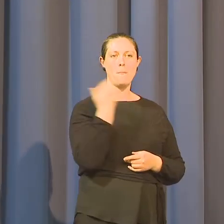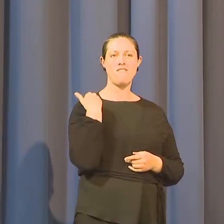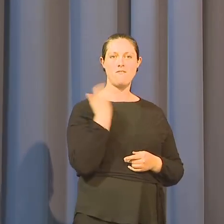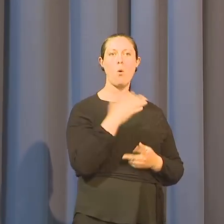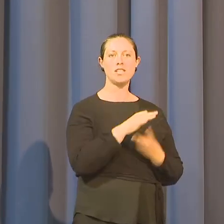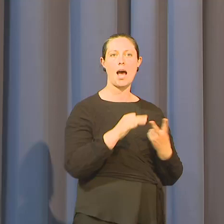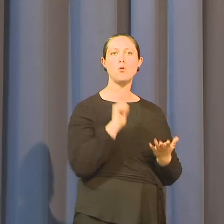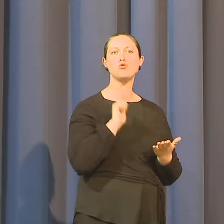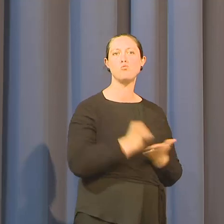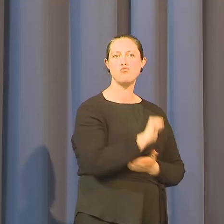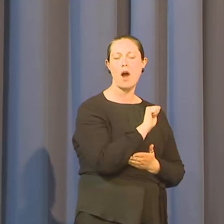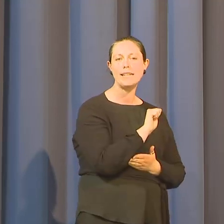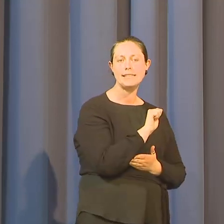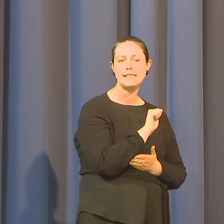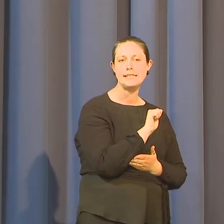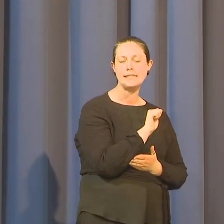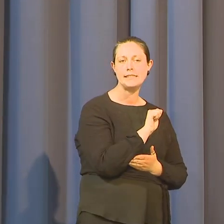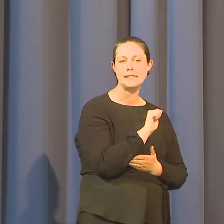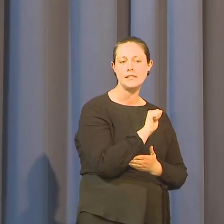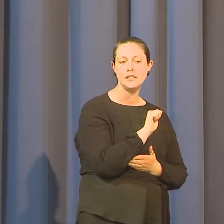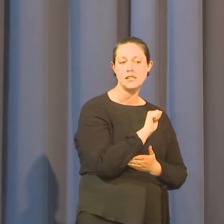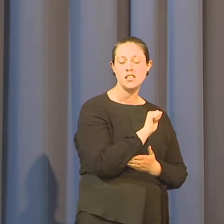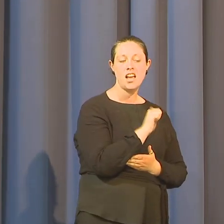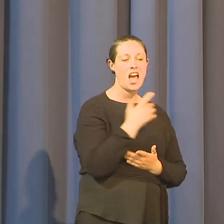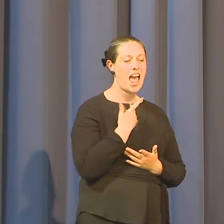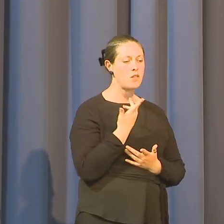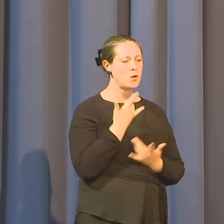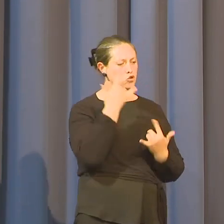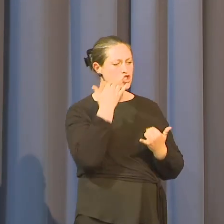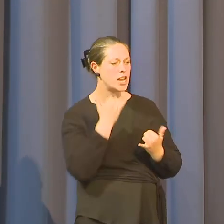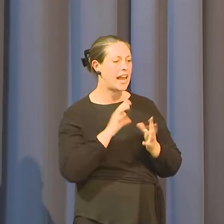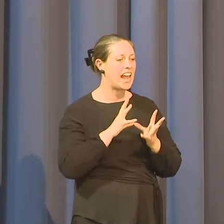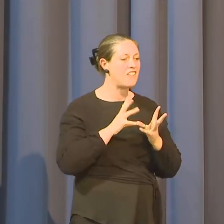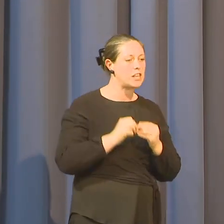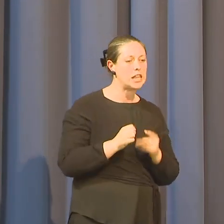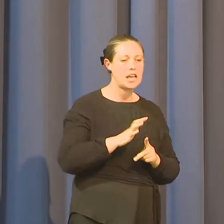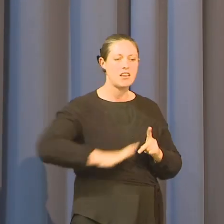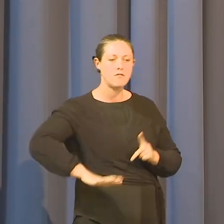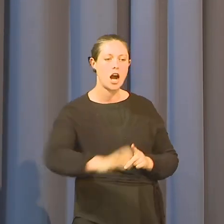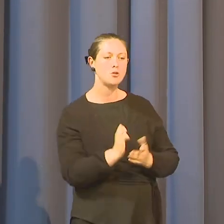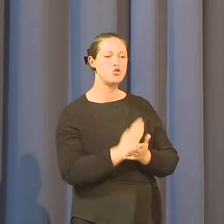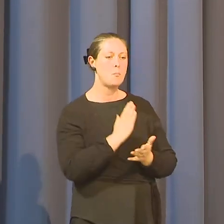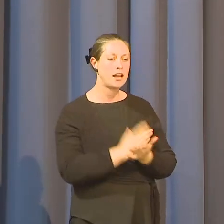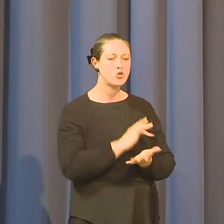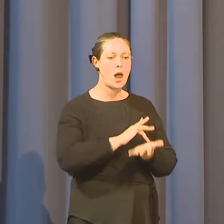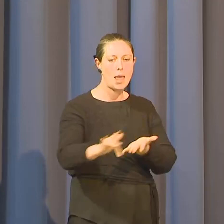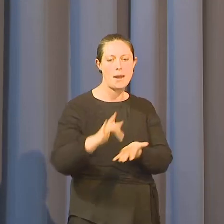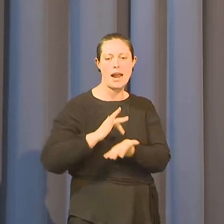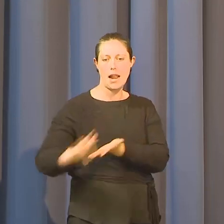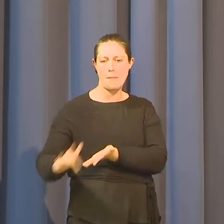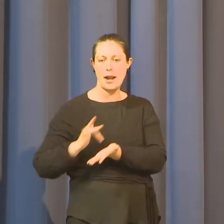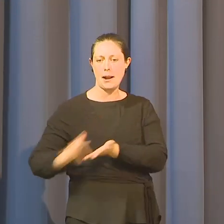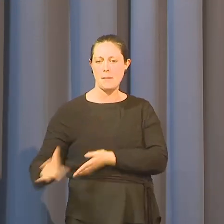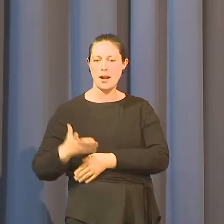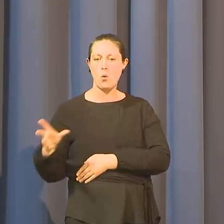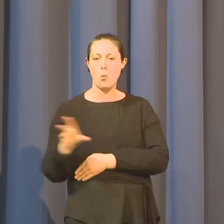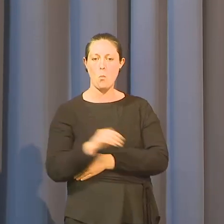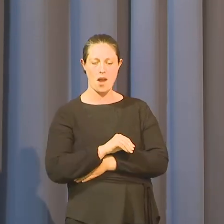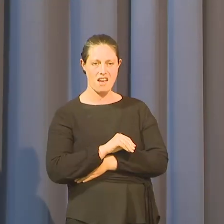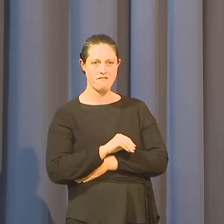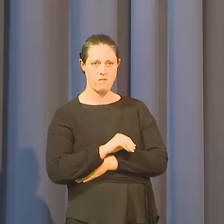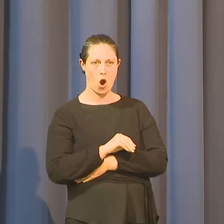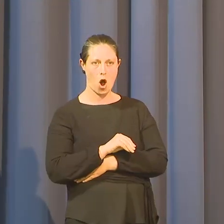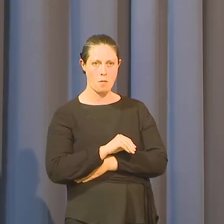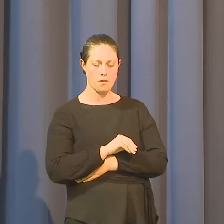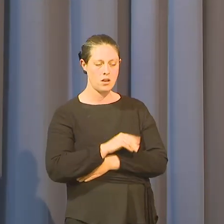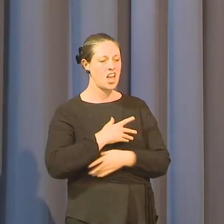and eliminate every other possible cause by investigating really closely. The reason we do that is that's a precautionary